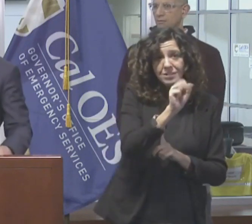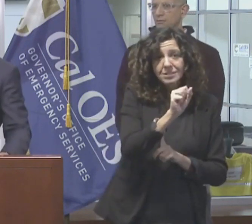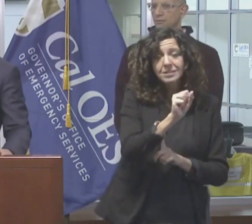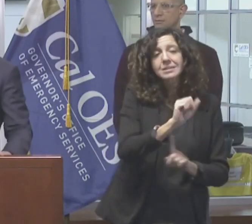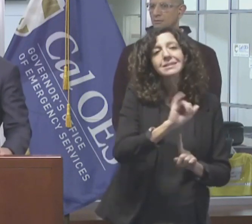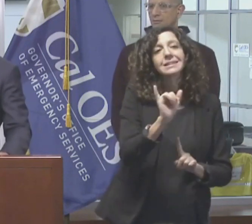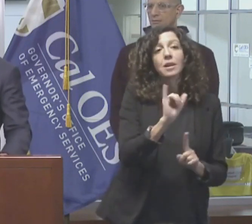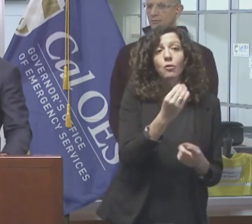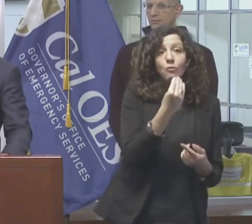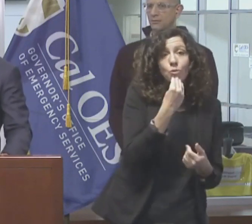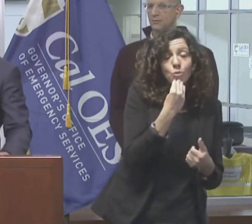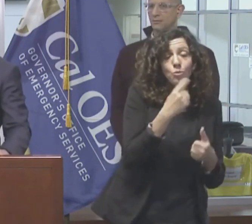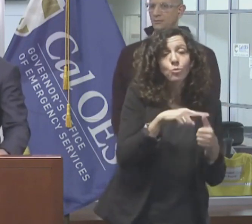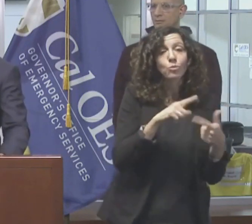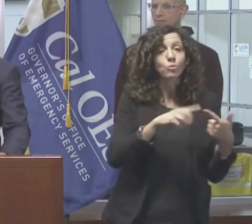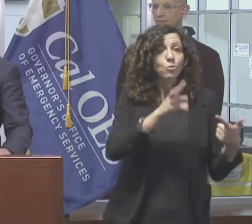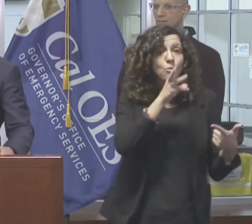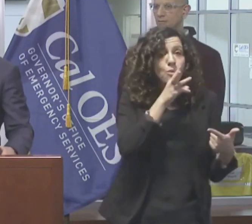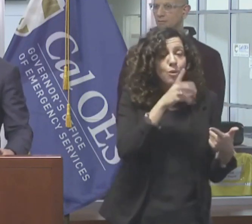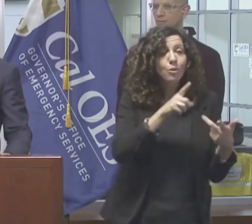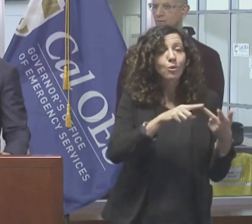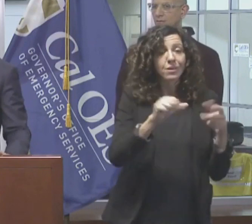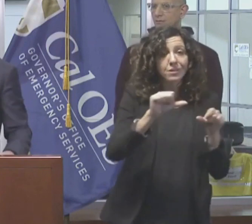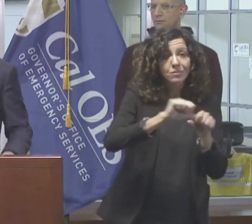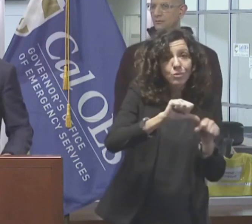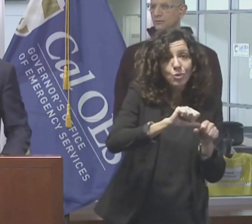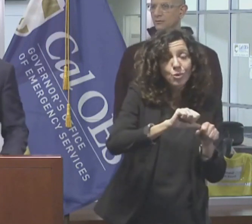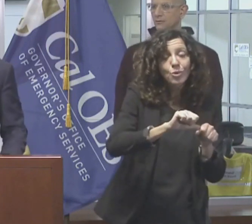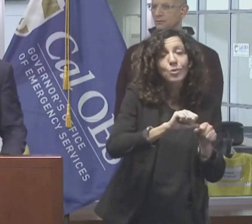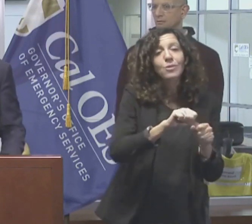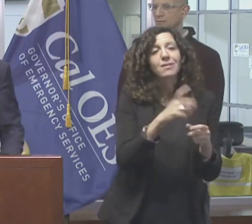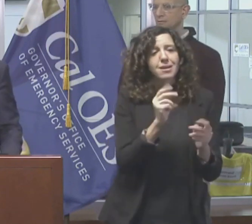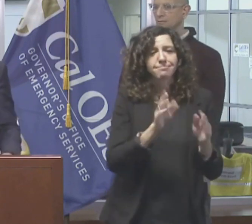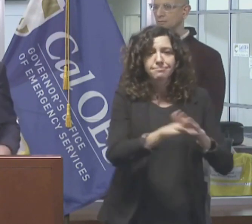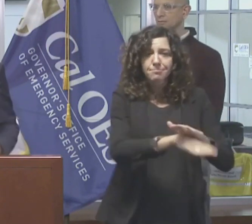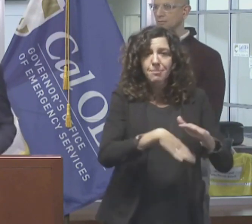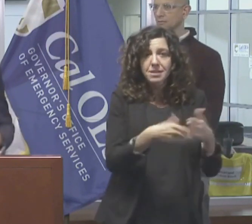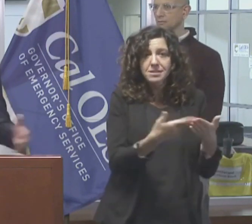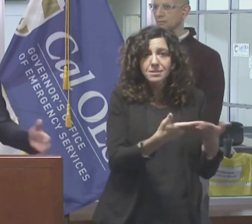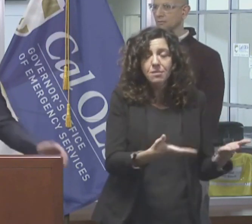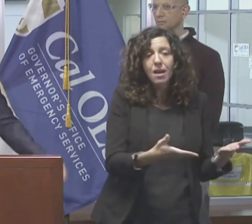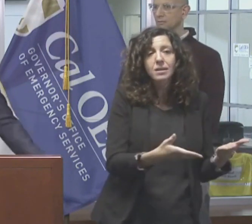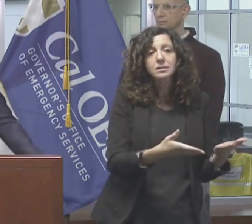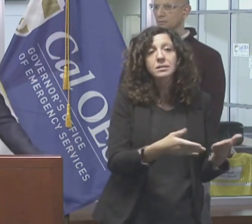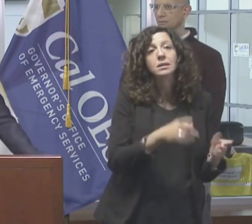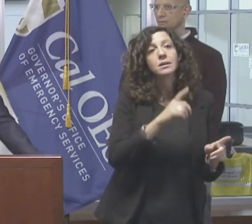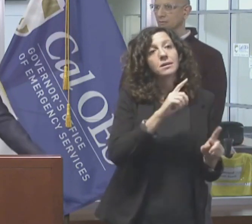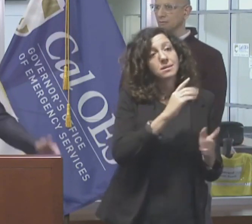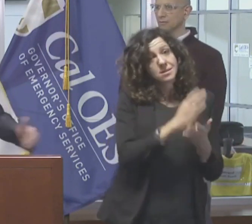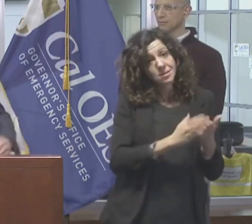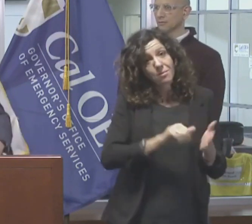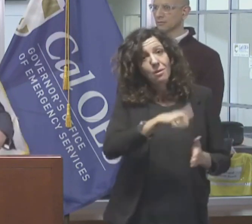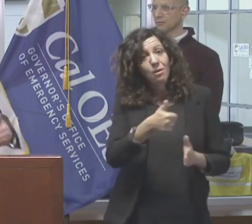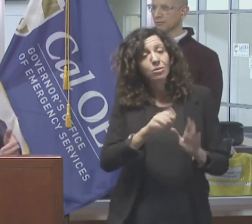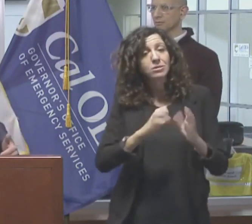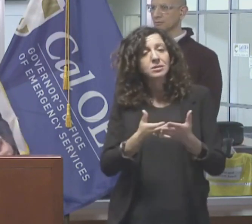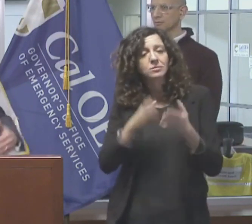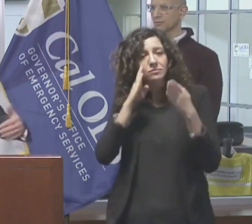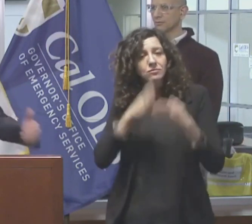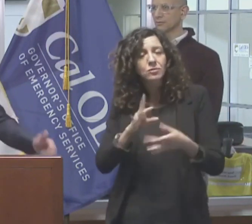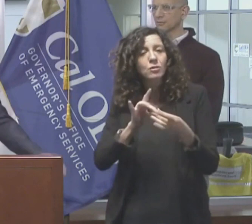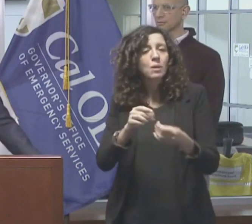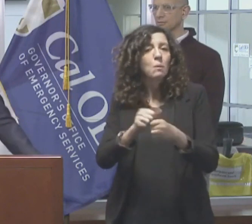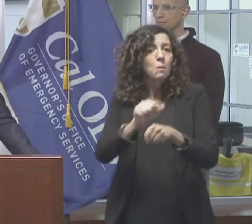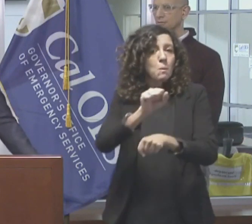not just food, but water, fuel, and basic supplies, to more complex issues related to